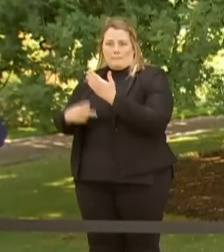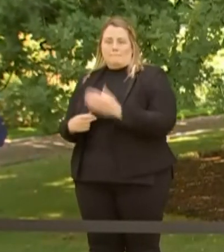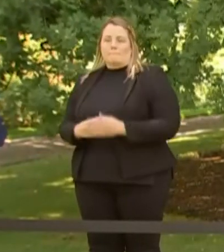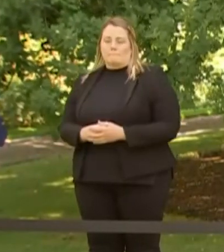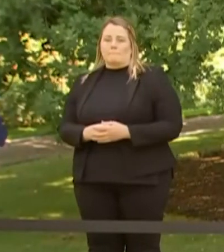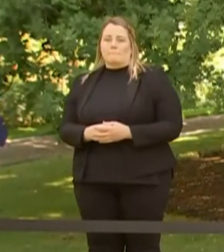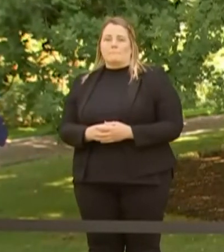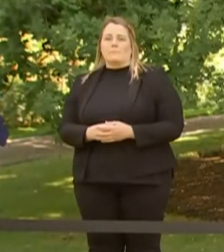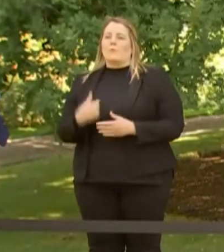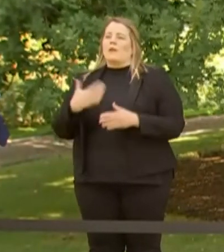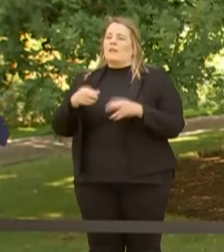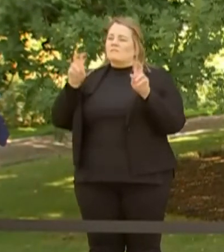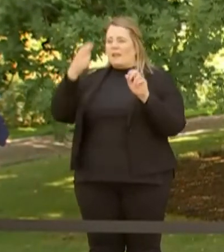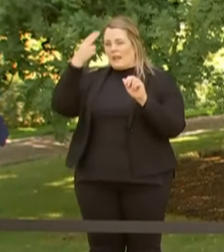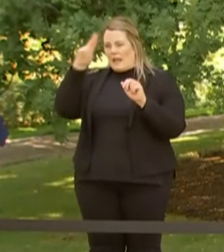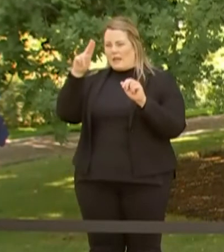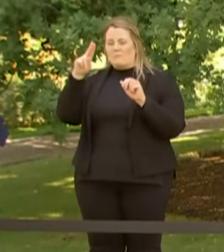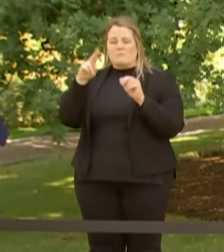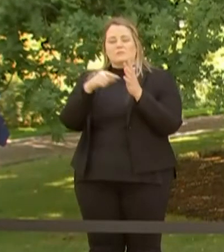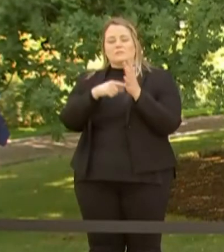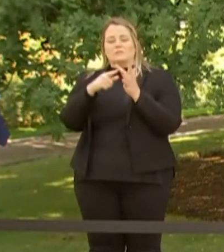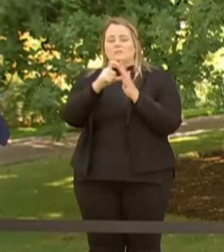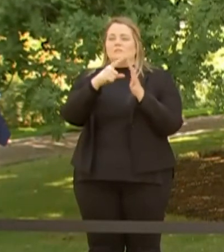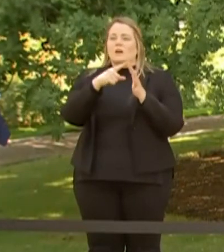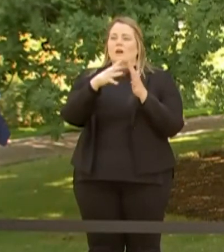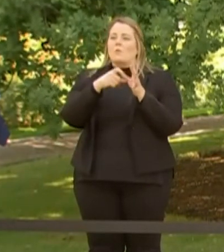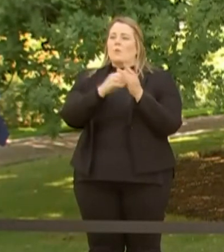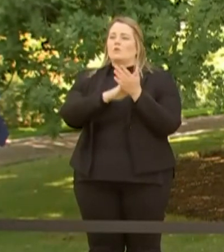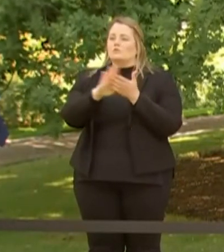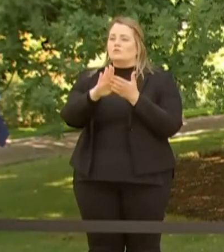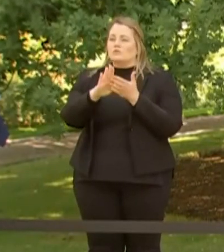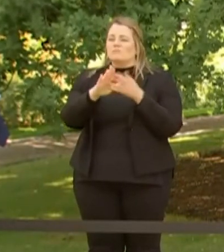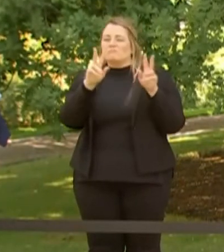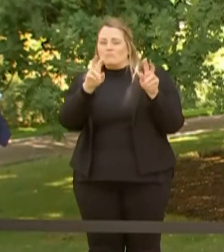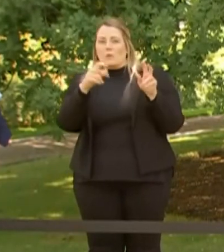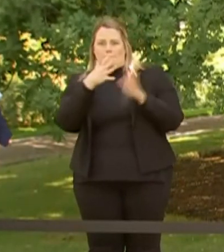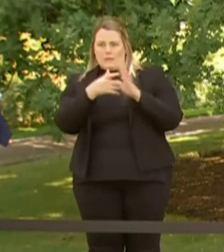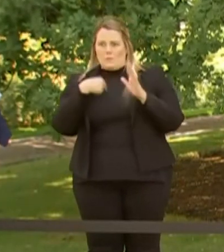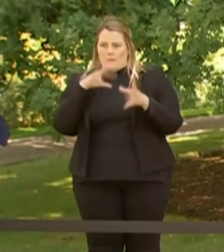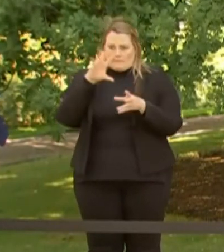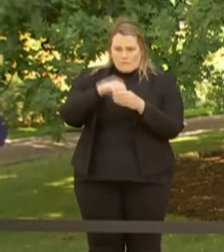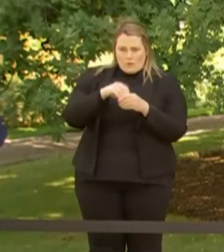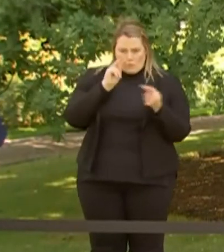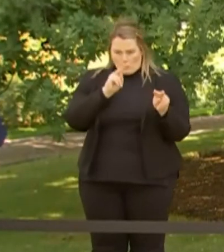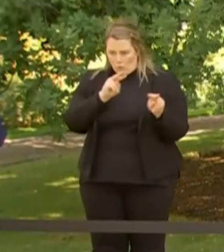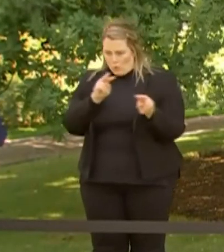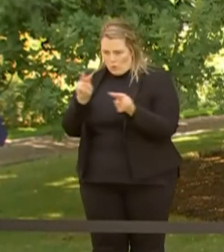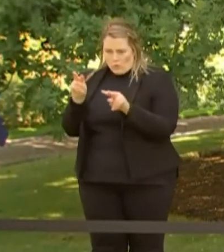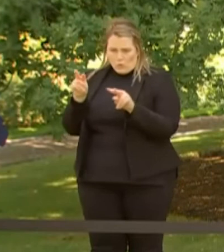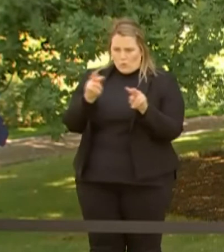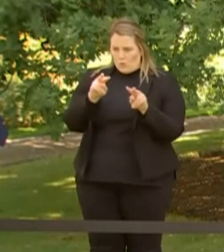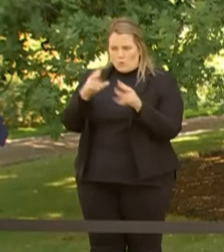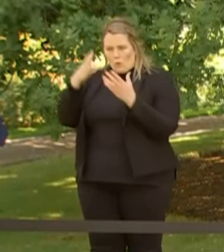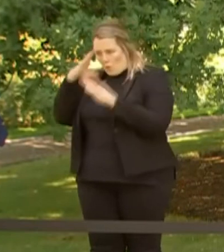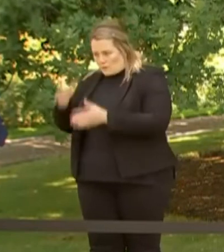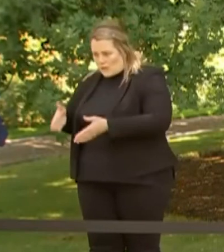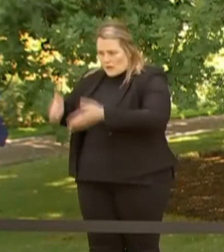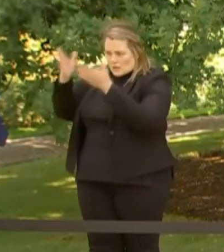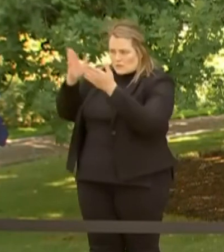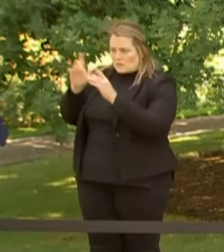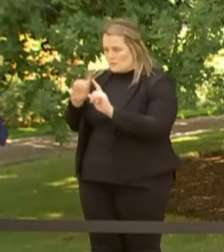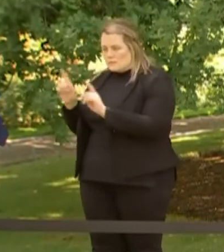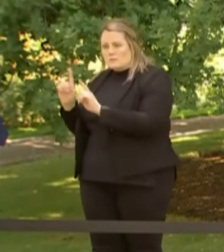of Operation Tide Watch. That means that we will be tracking the program and involved in the program from the point of